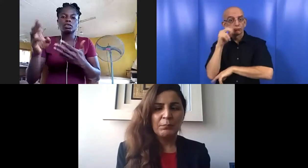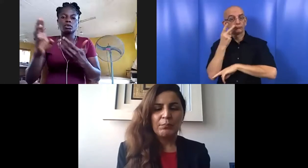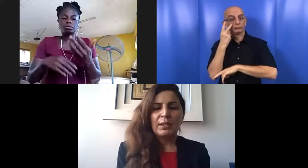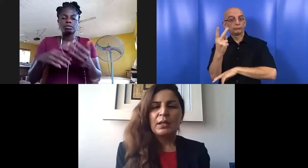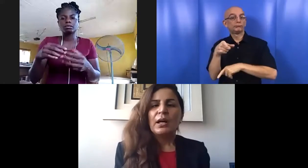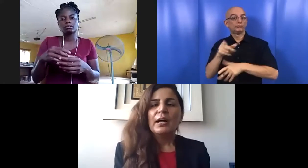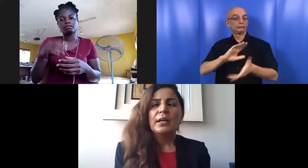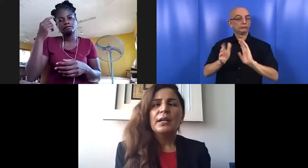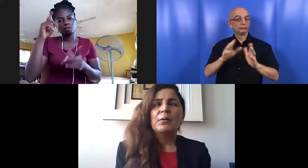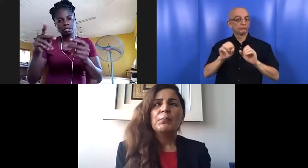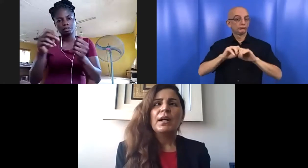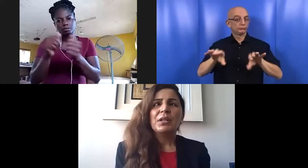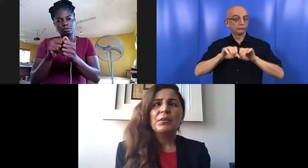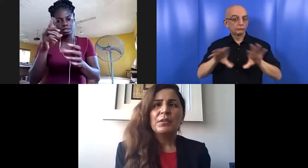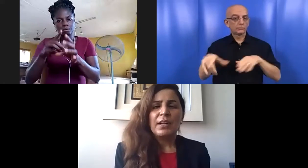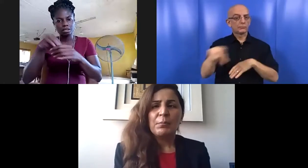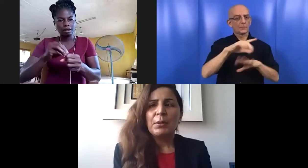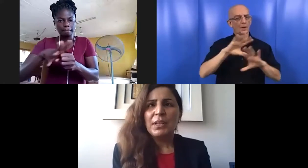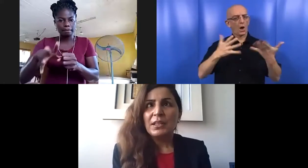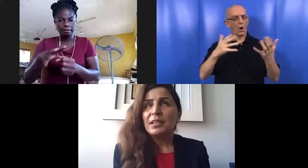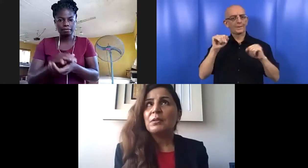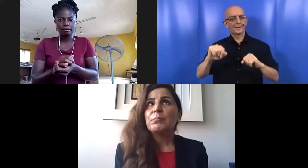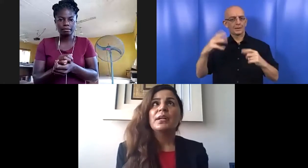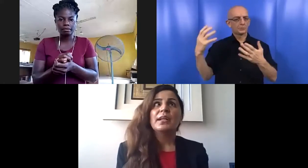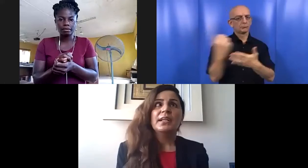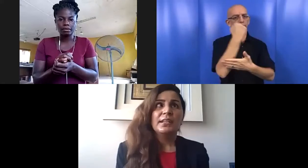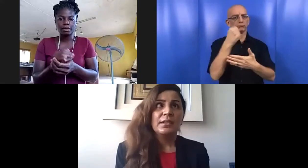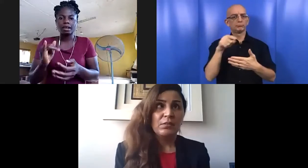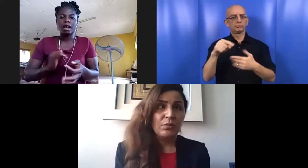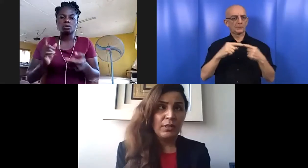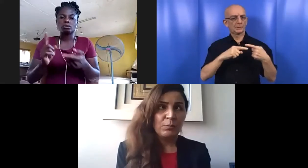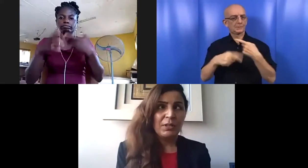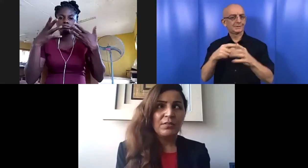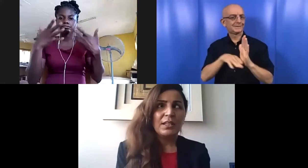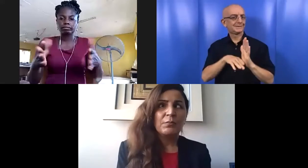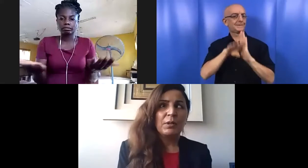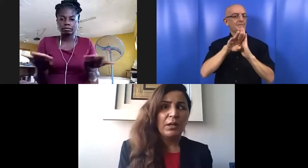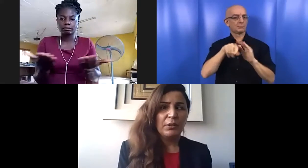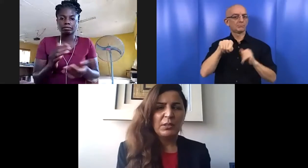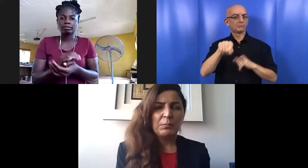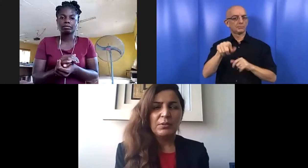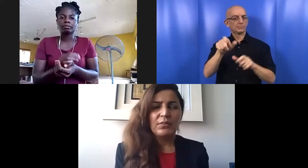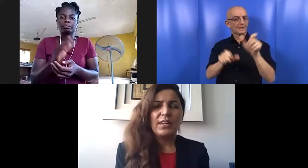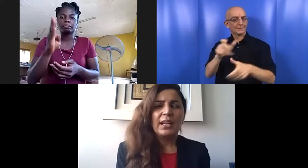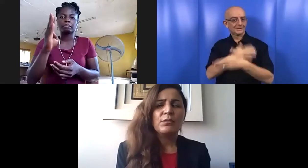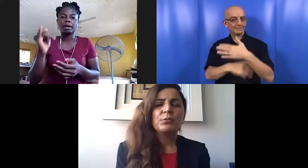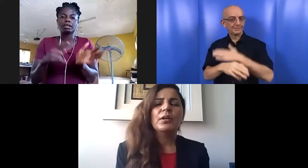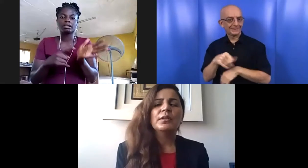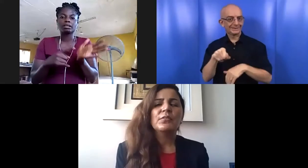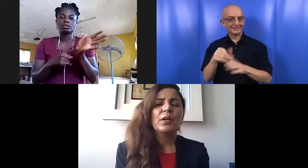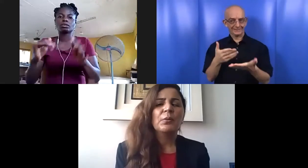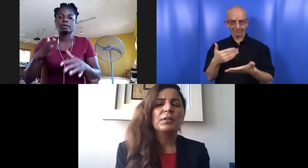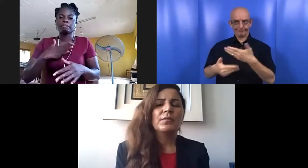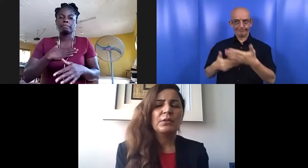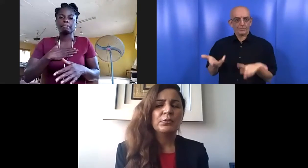pandemic. I want to wrap up here by expressing our deepest thanks to